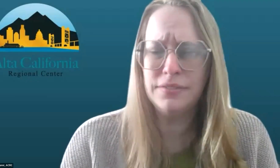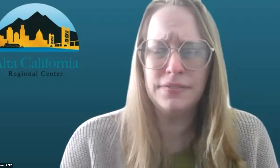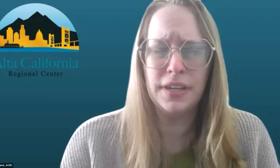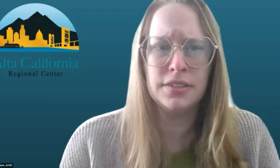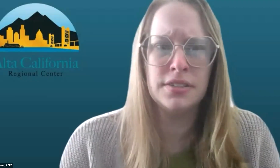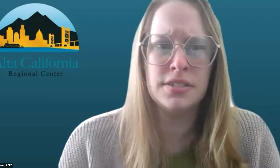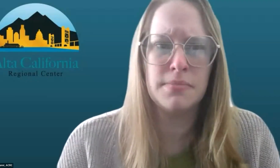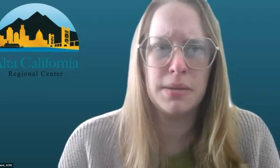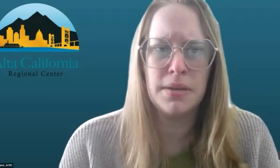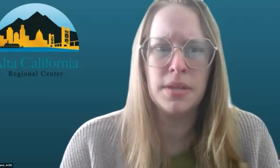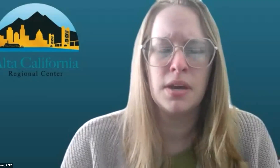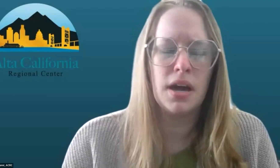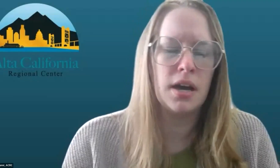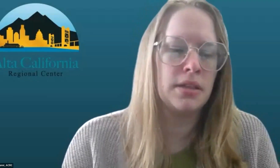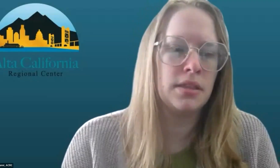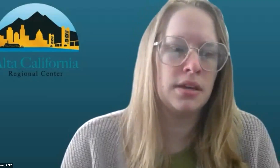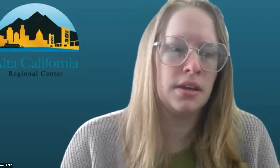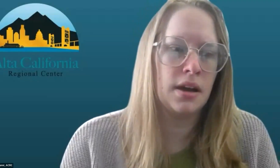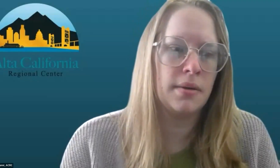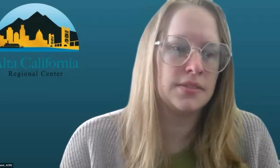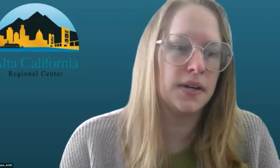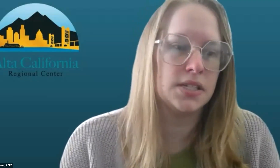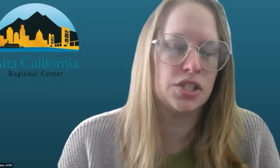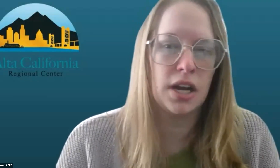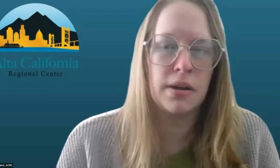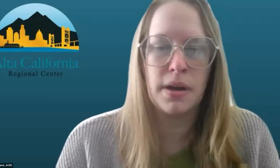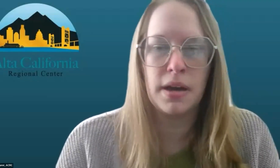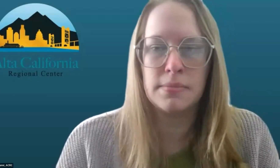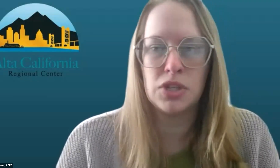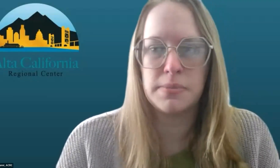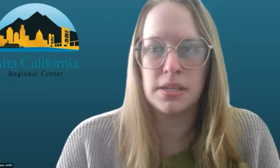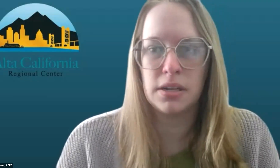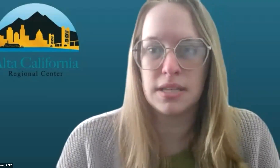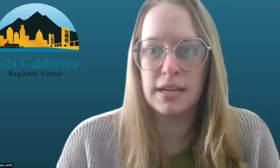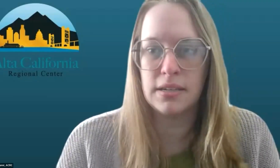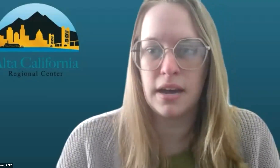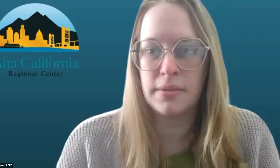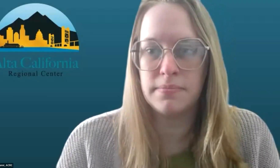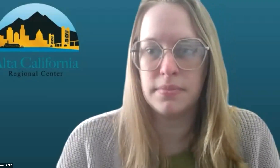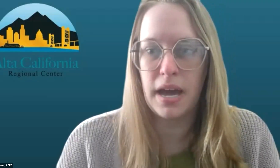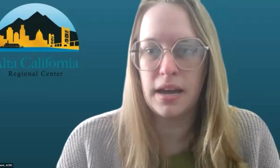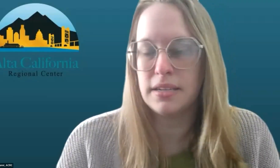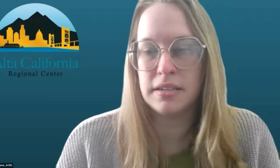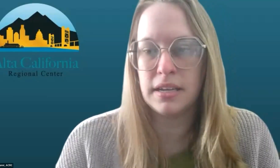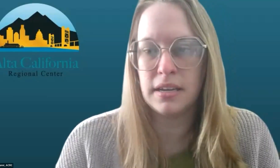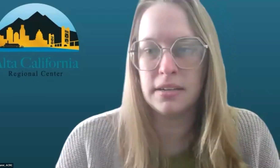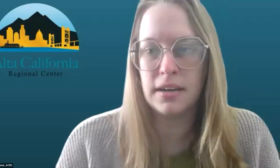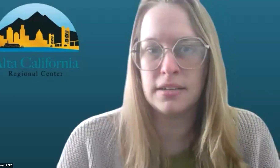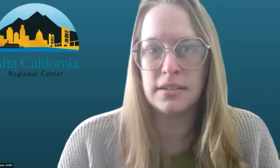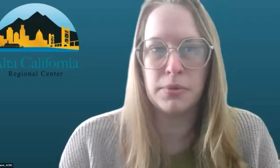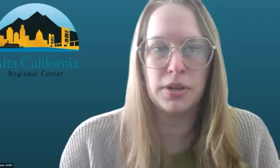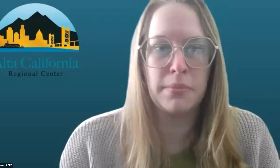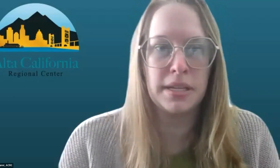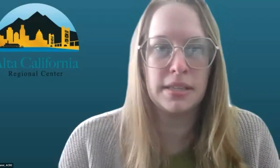35 vendors maybe. And then as far as job seekers, I didn't get